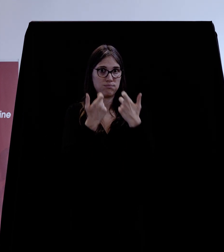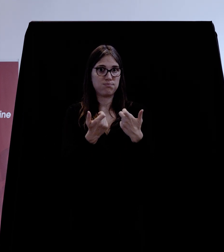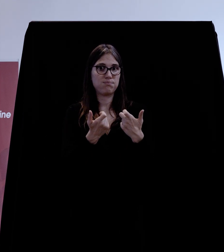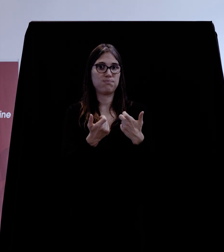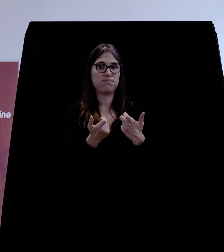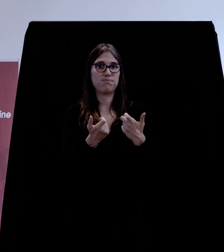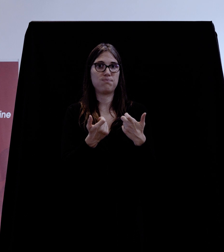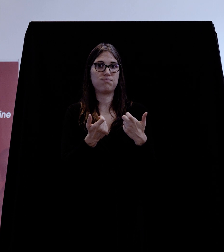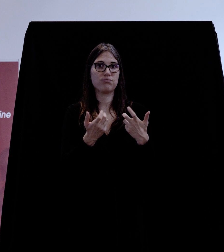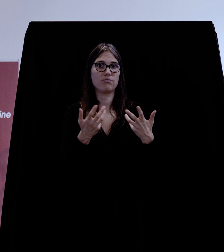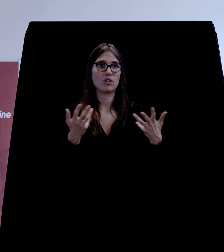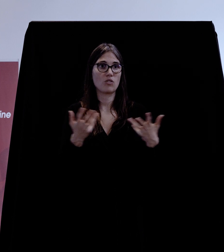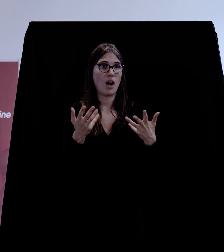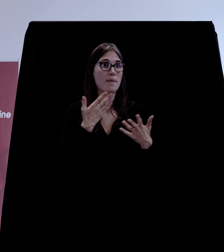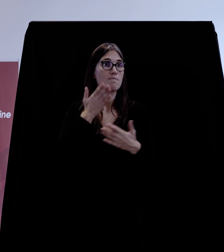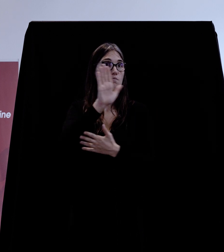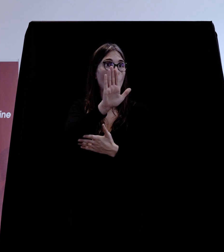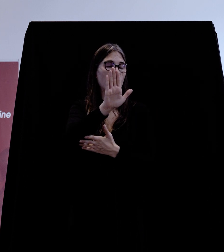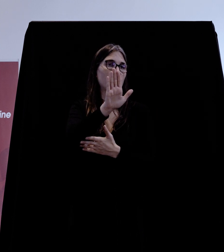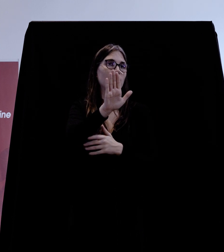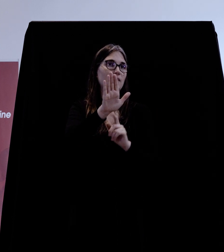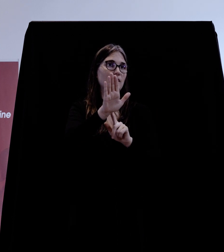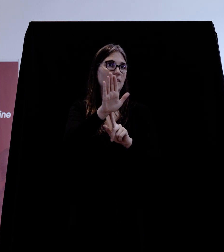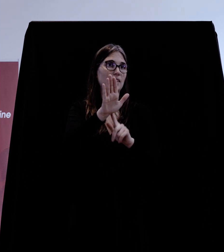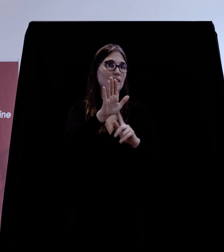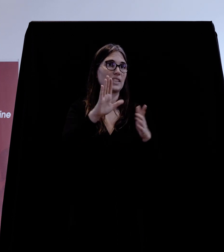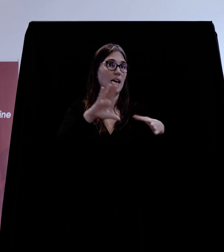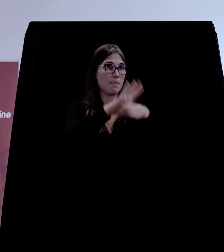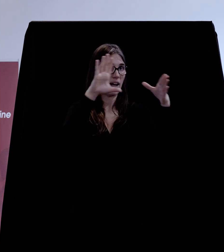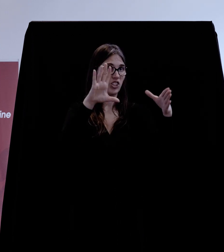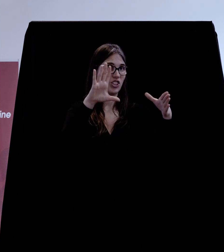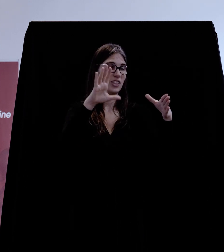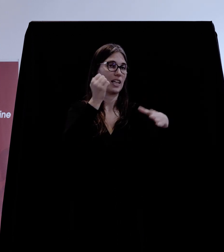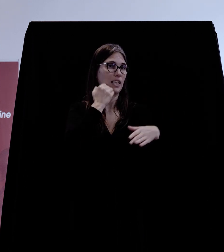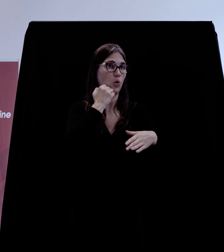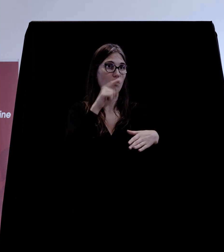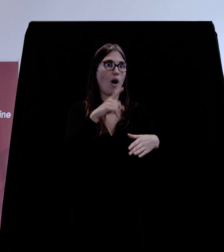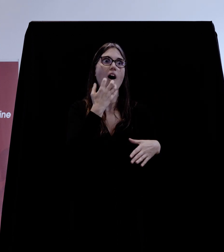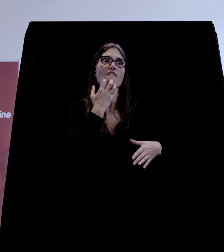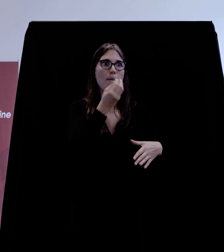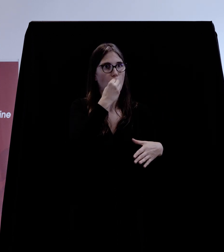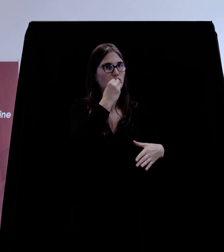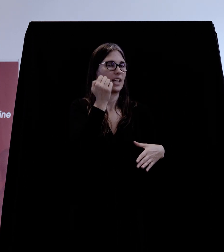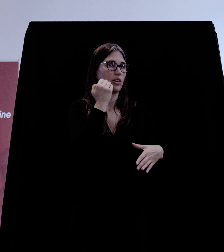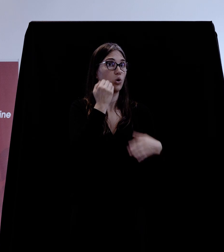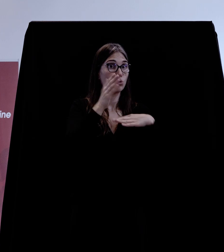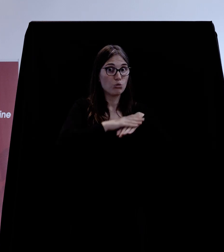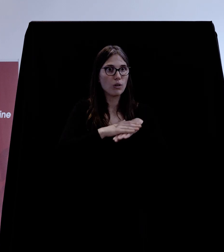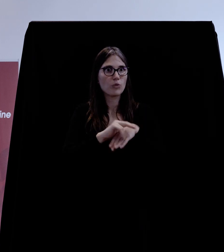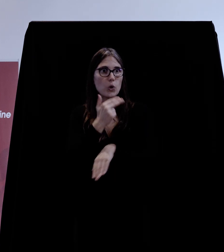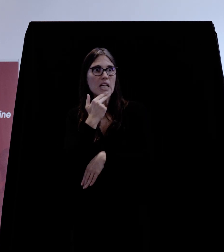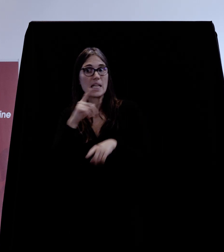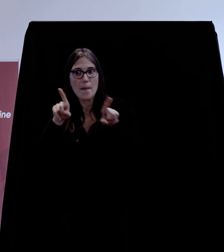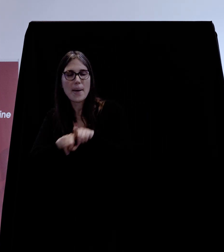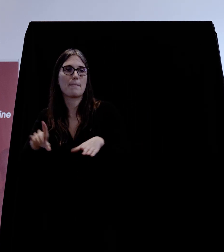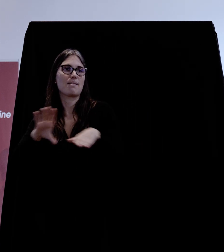Also brown, right? And so, Jacob, those are two very different things, guy. So now then we learned we had to find out